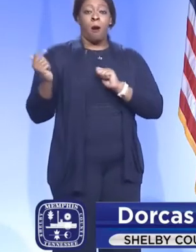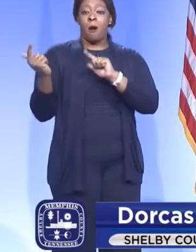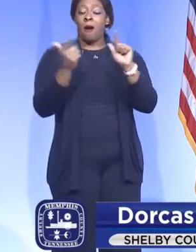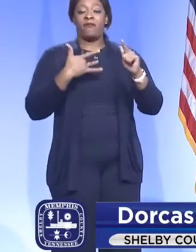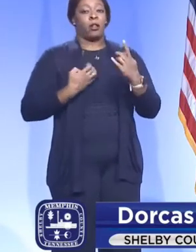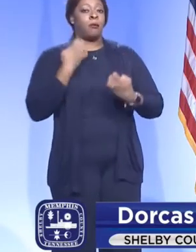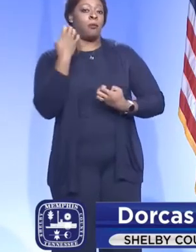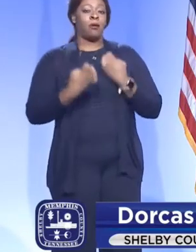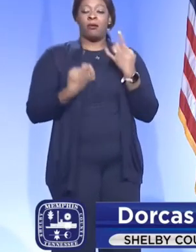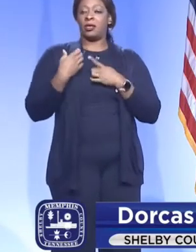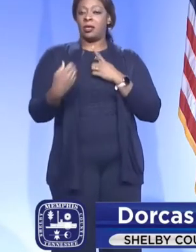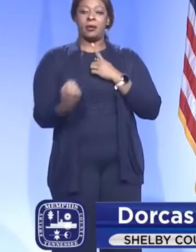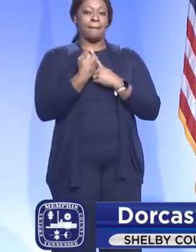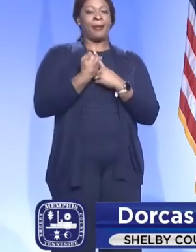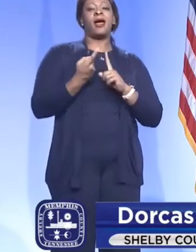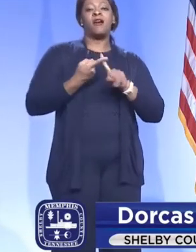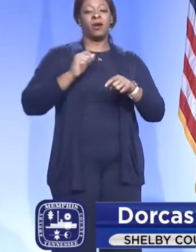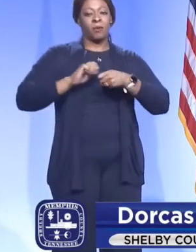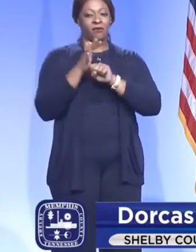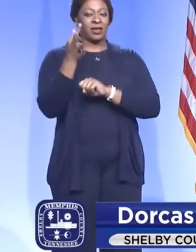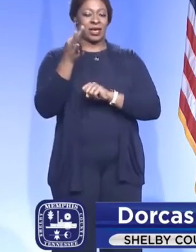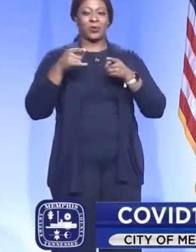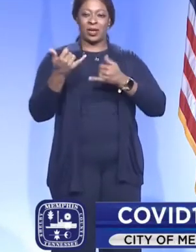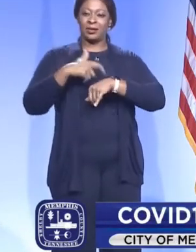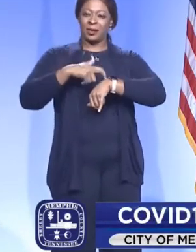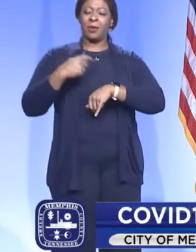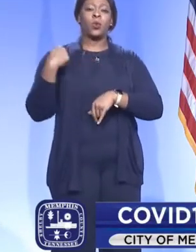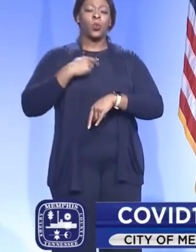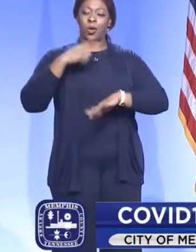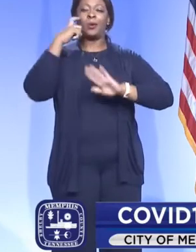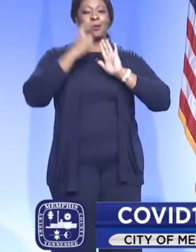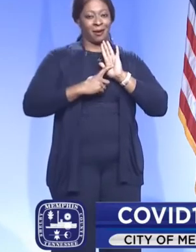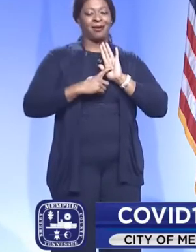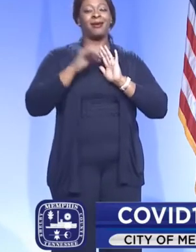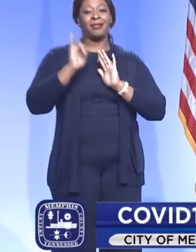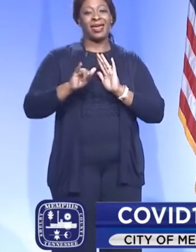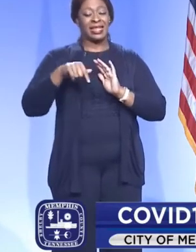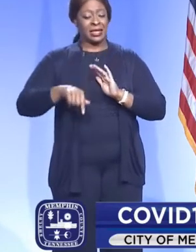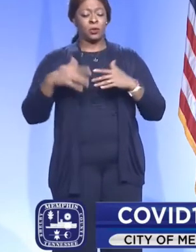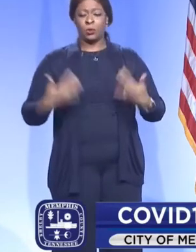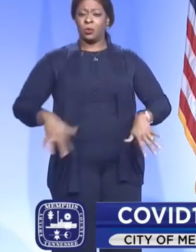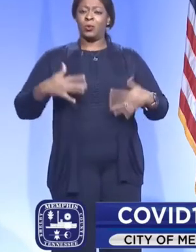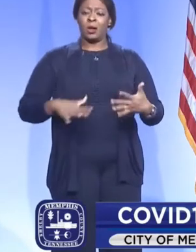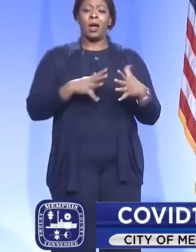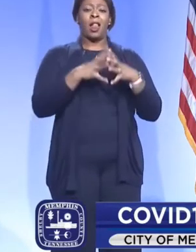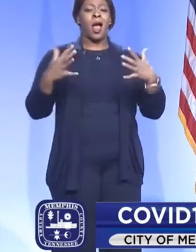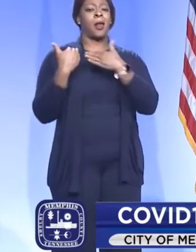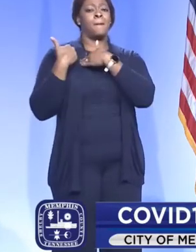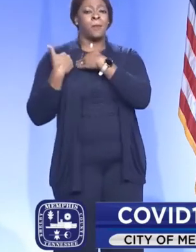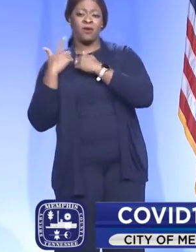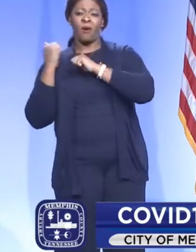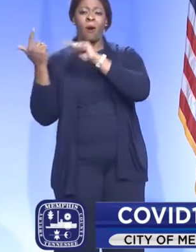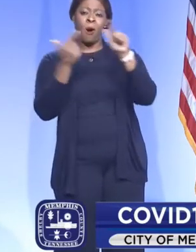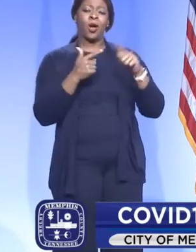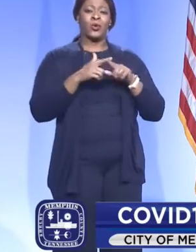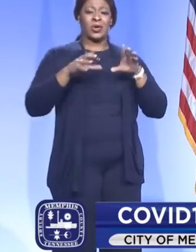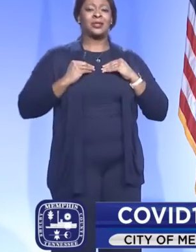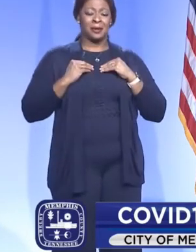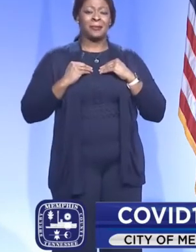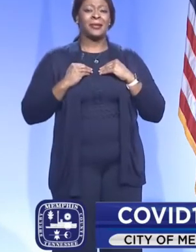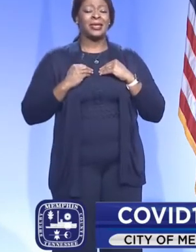shelbycountycsa.org. Finally, I want to mention during this time, I read an article yesterday in the New